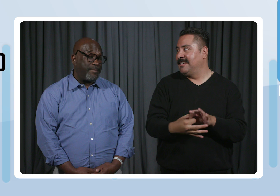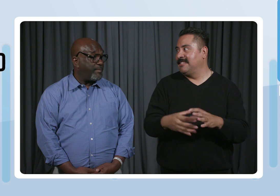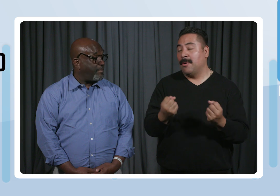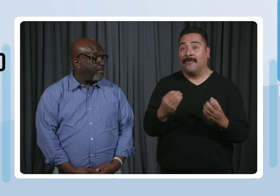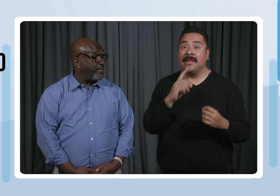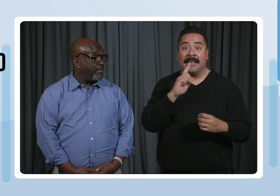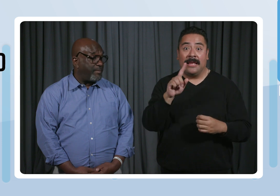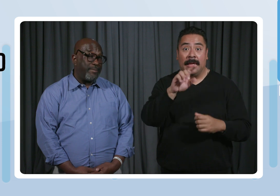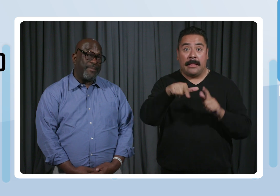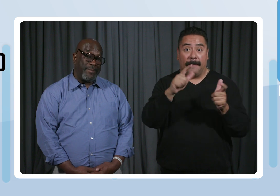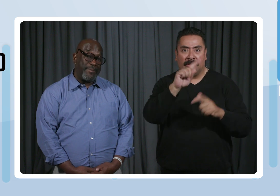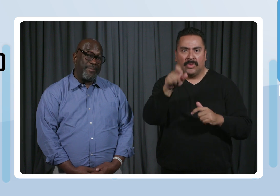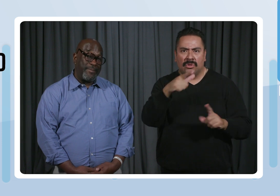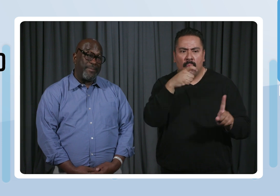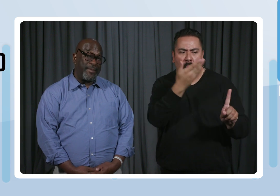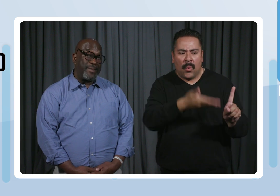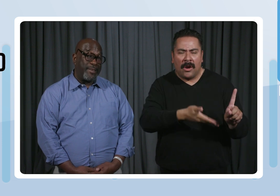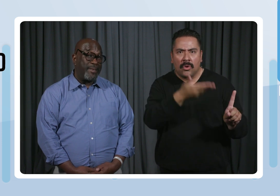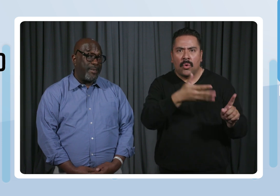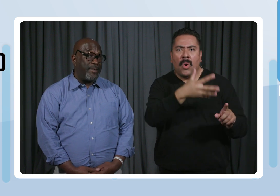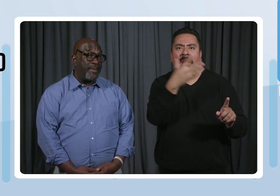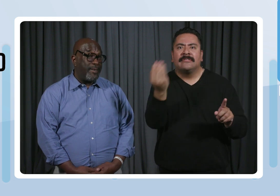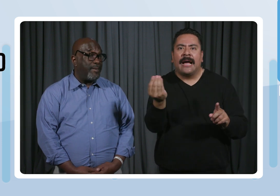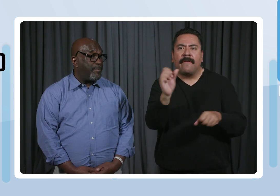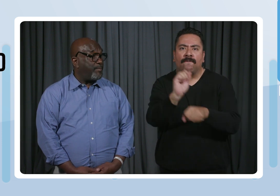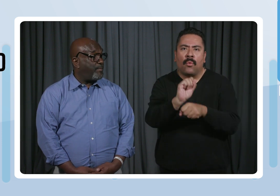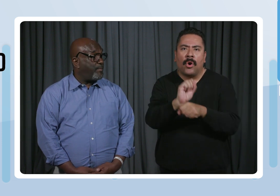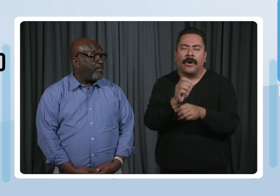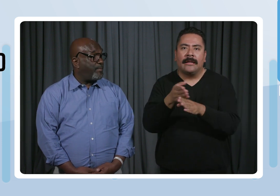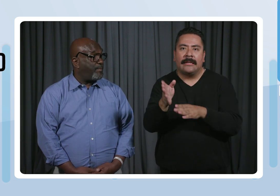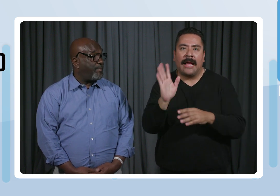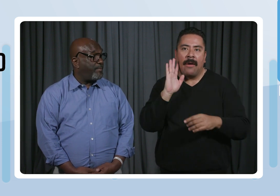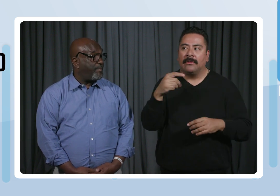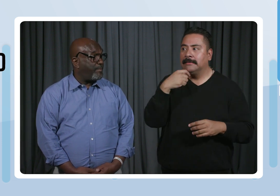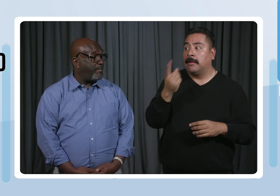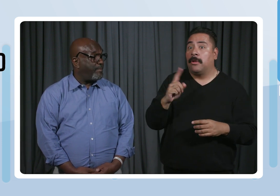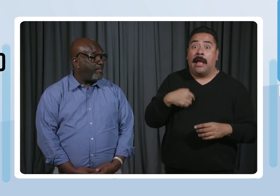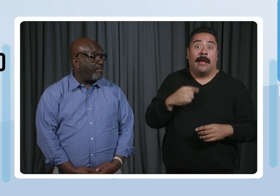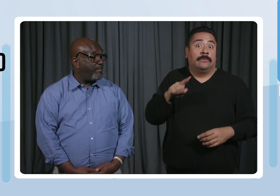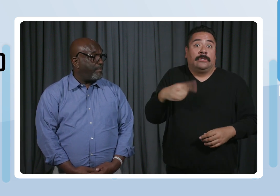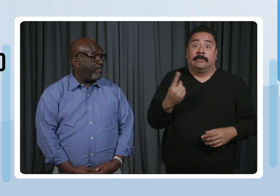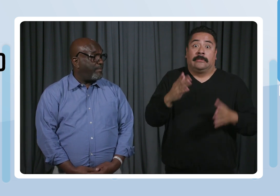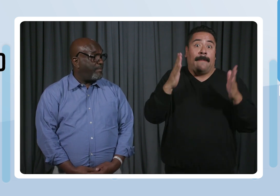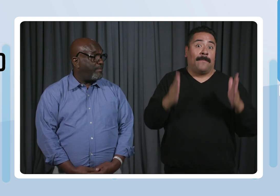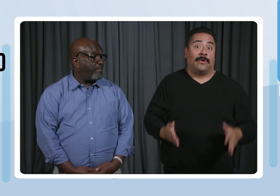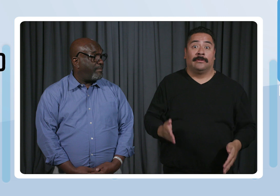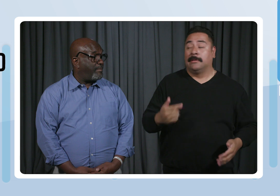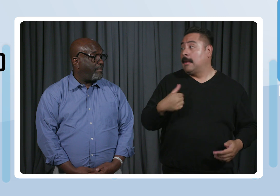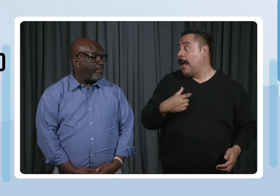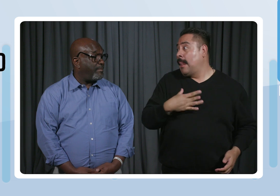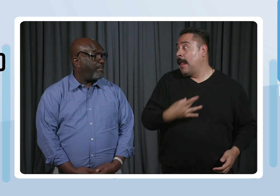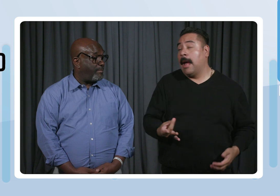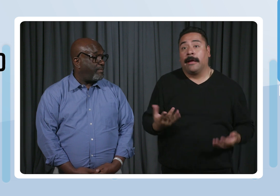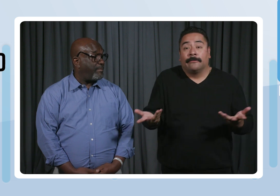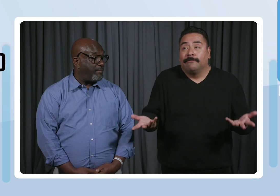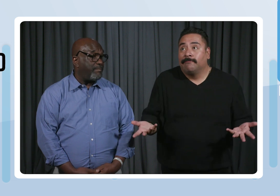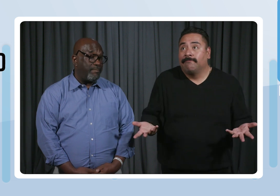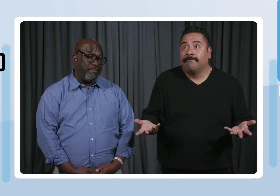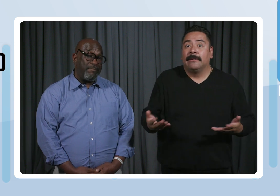is really just, who are you outside of this context? And then I would just tell you that I'm someone who is,